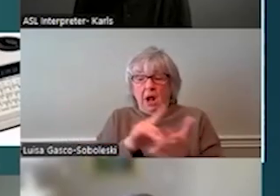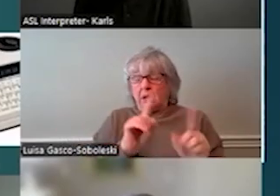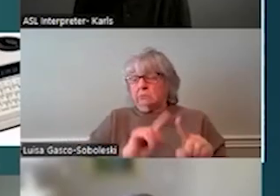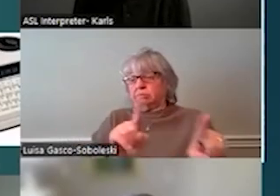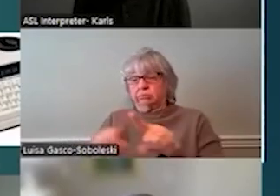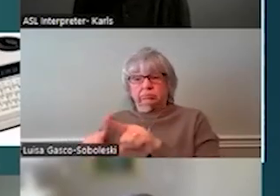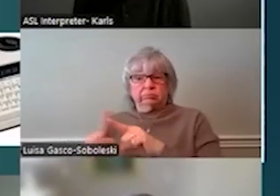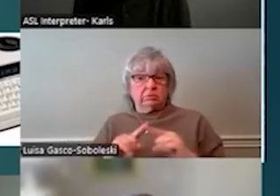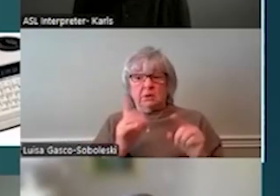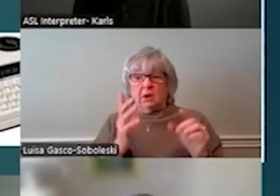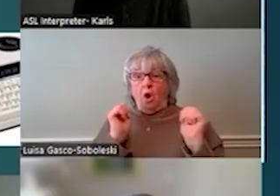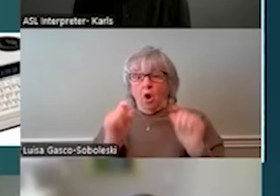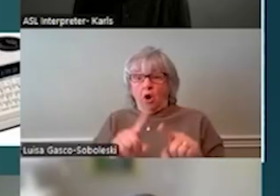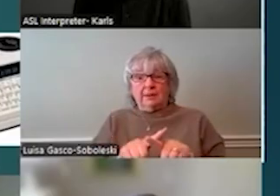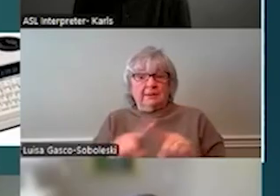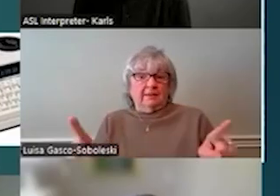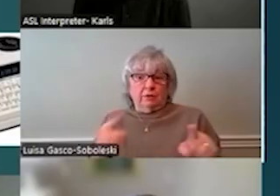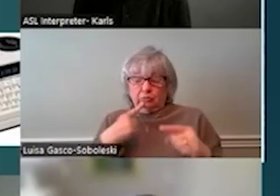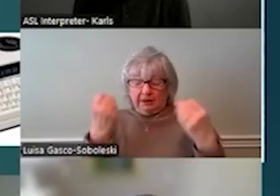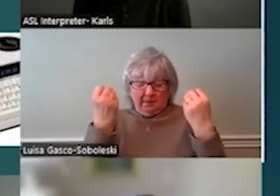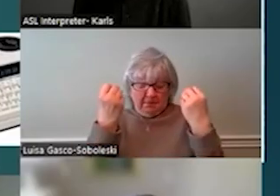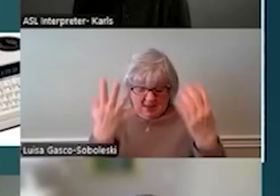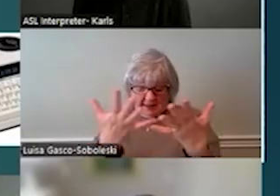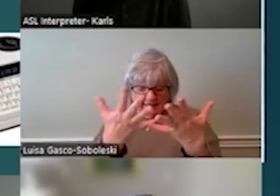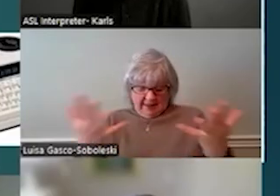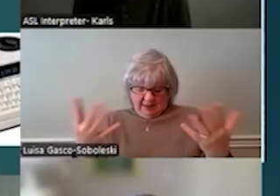on everyone of their communication preferences.